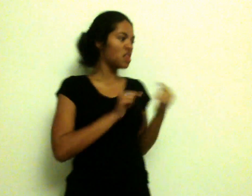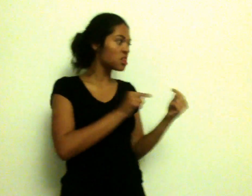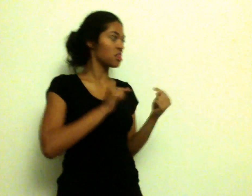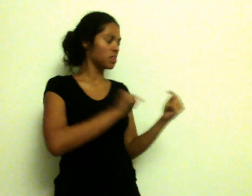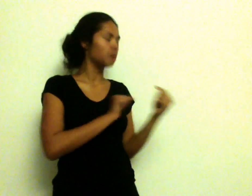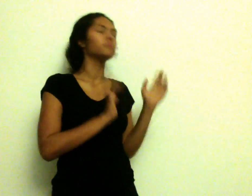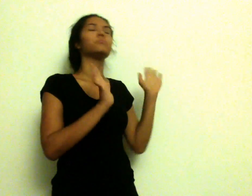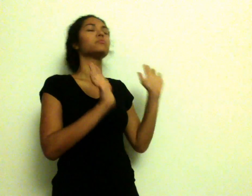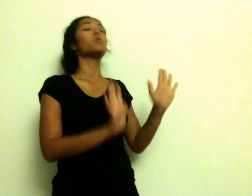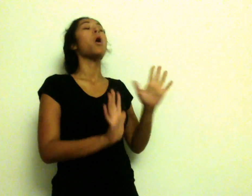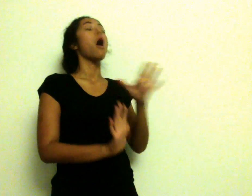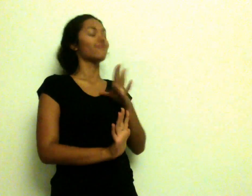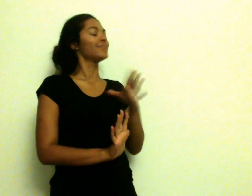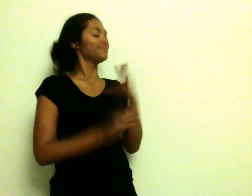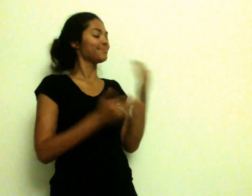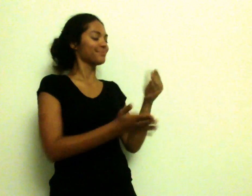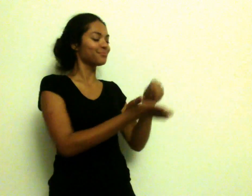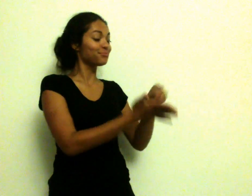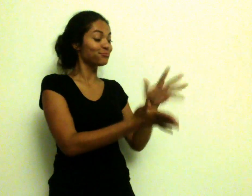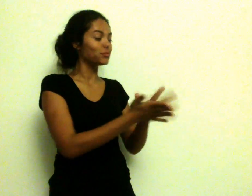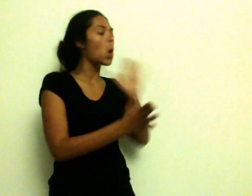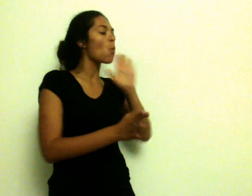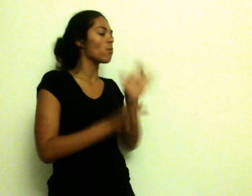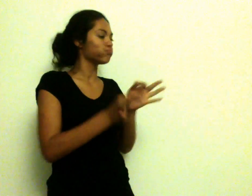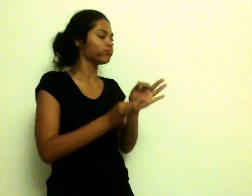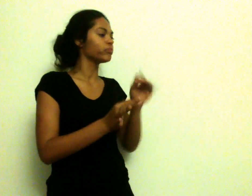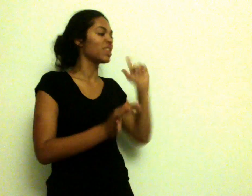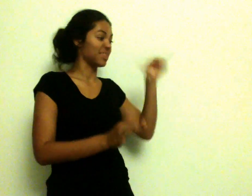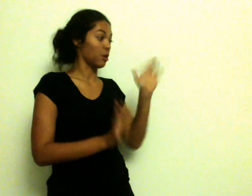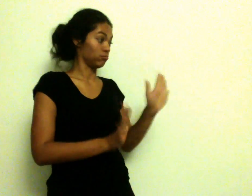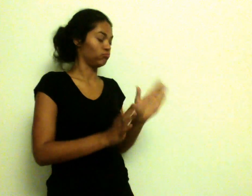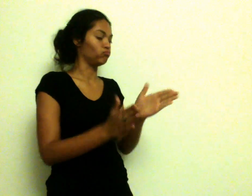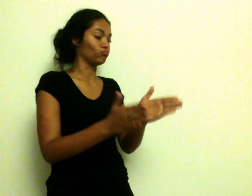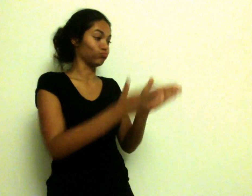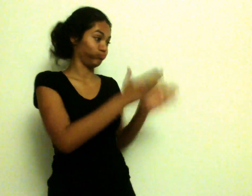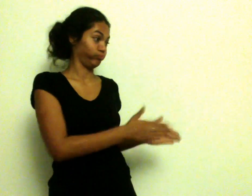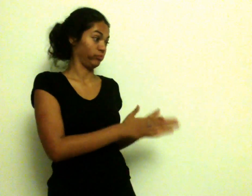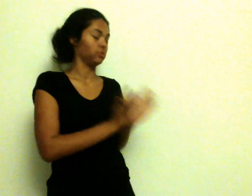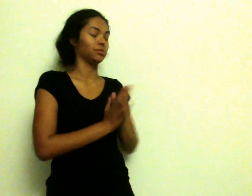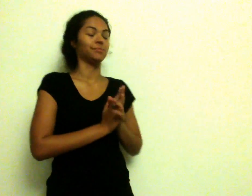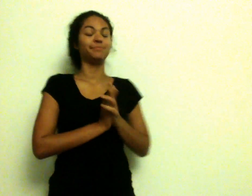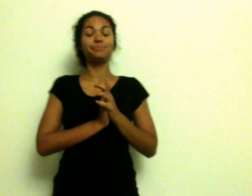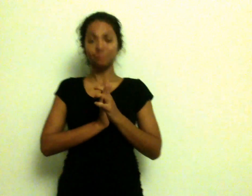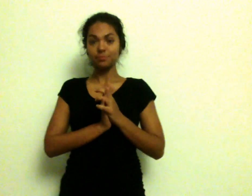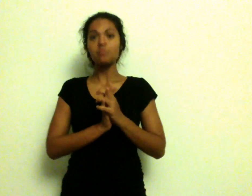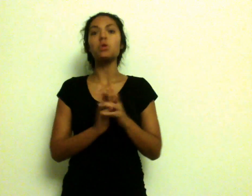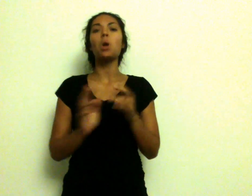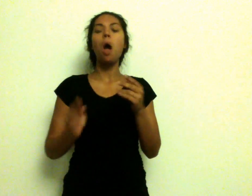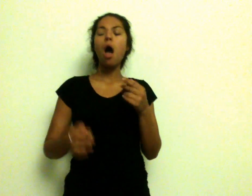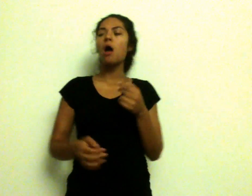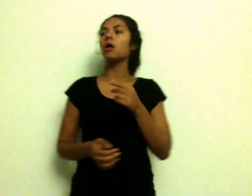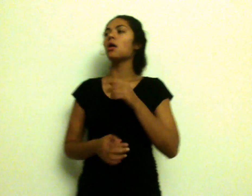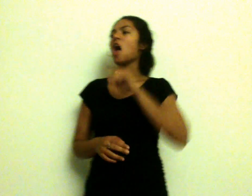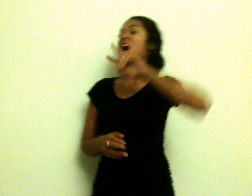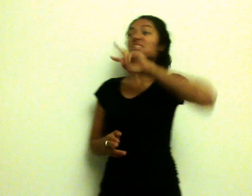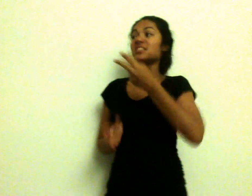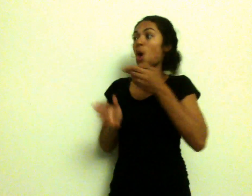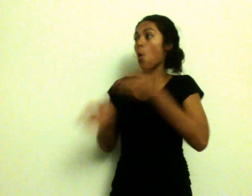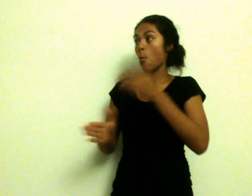no, you're not. I said, all right, just write it down. We'll come back to it. So he wrote it down and we came back. Then he went on. He said, the second is the both-hand kind of